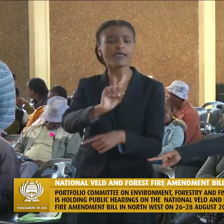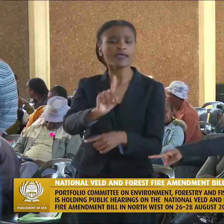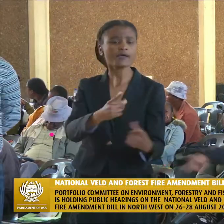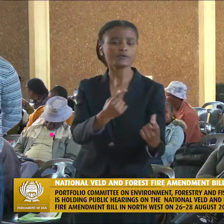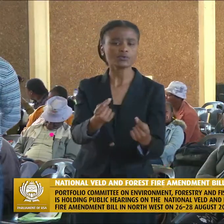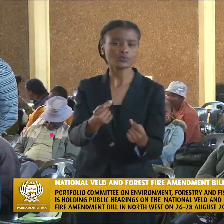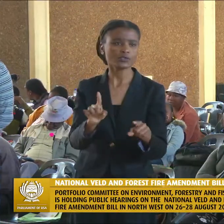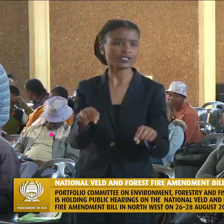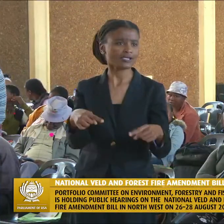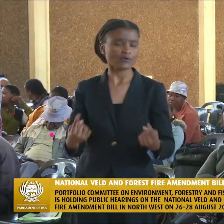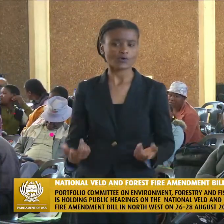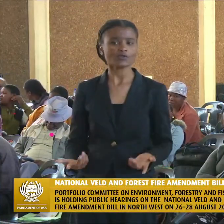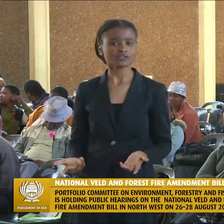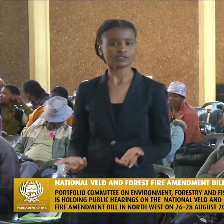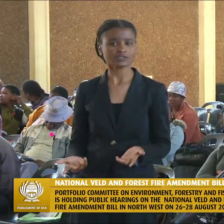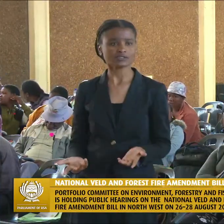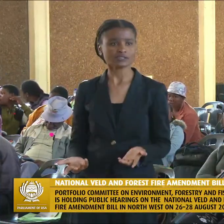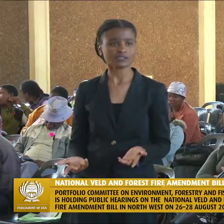uh